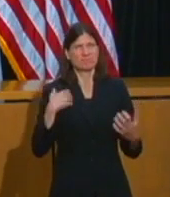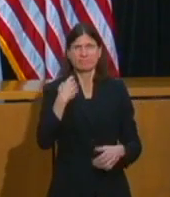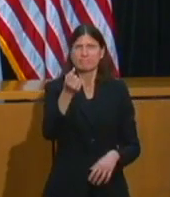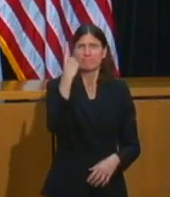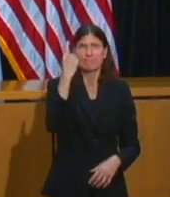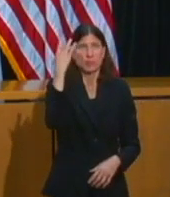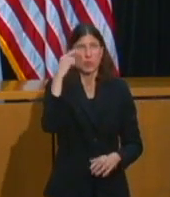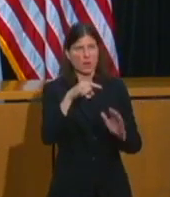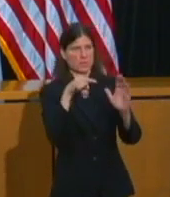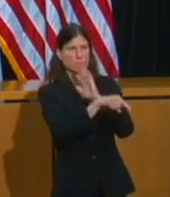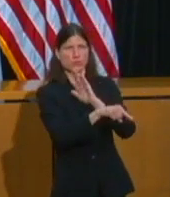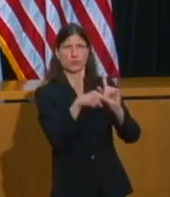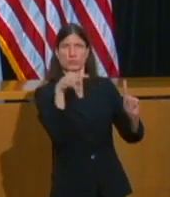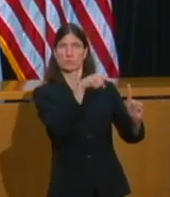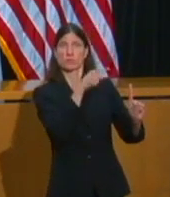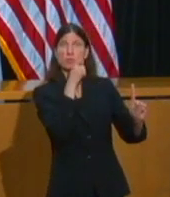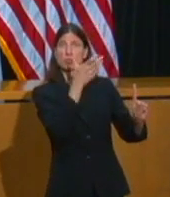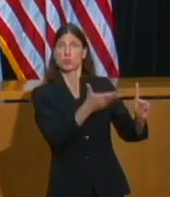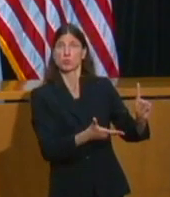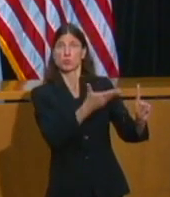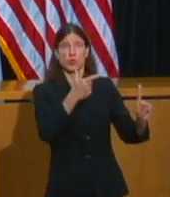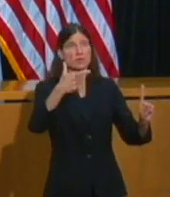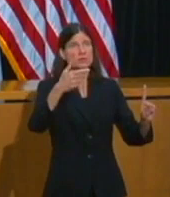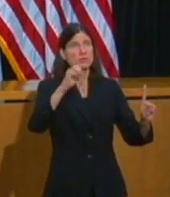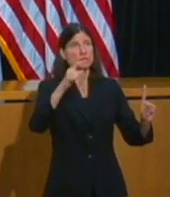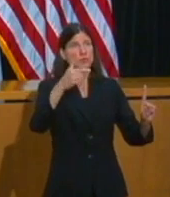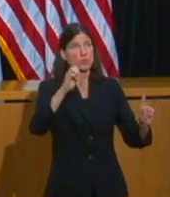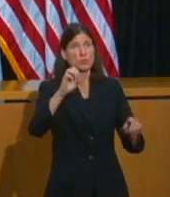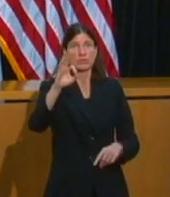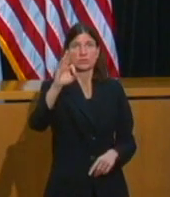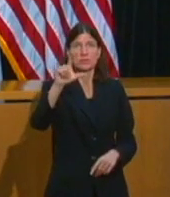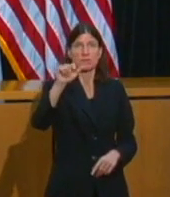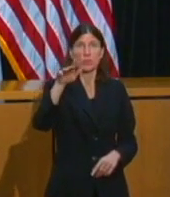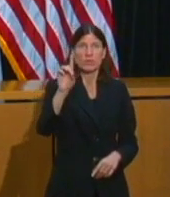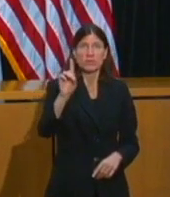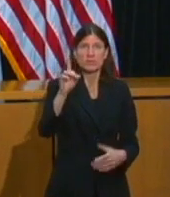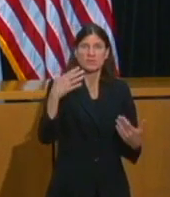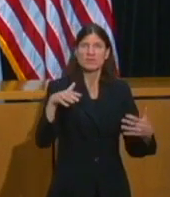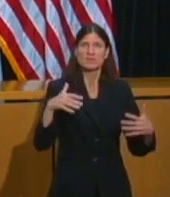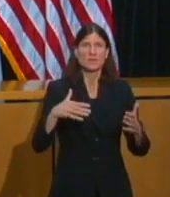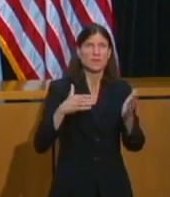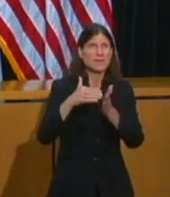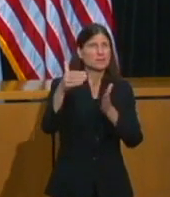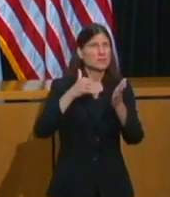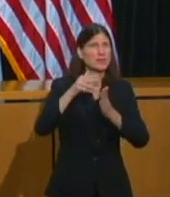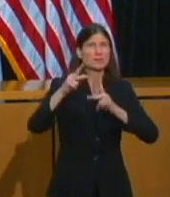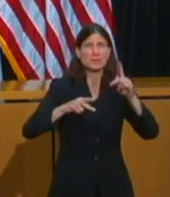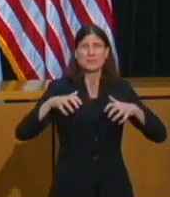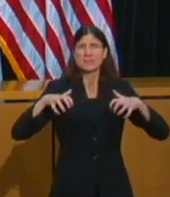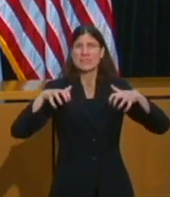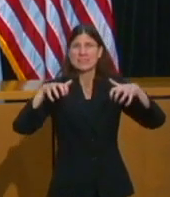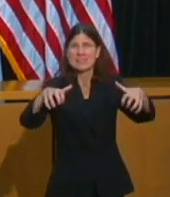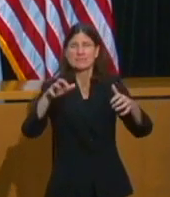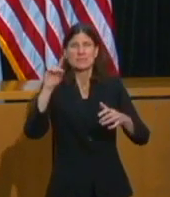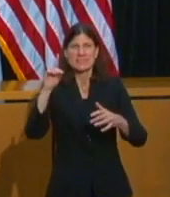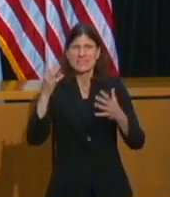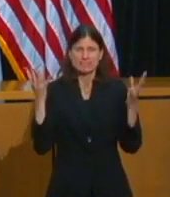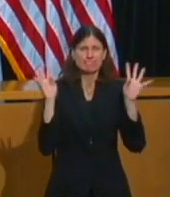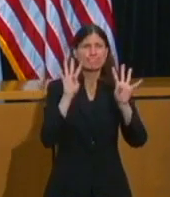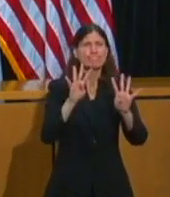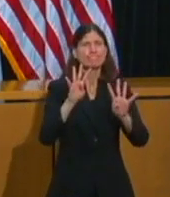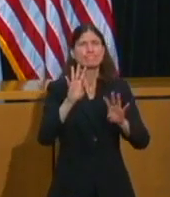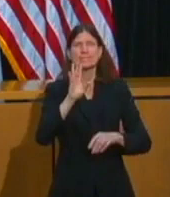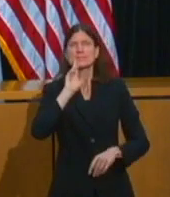in Minneapolis. Thousands and thousands of people are making their voices heard and taking a stand against the violence